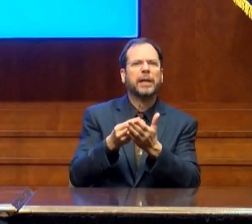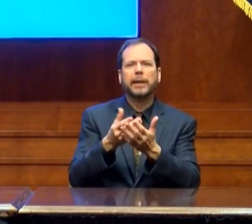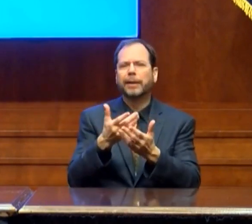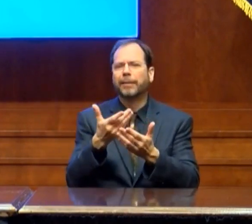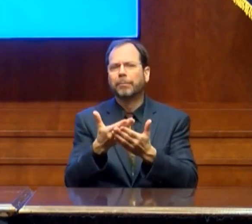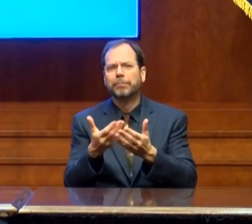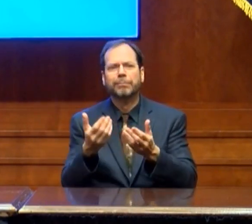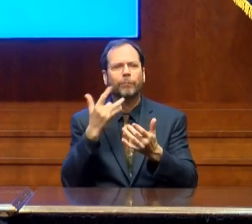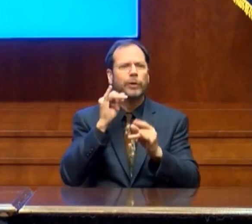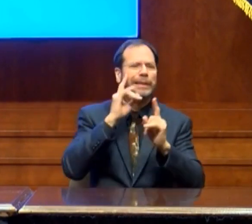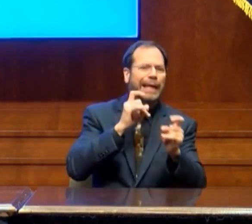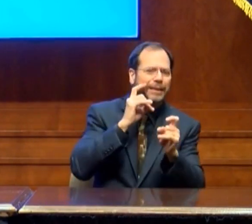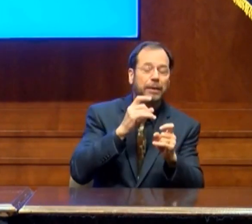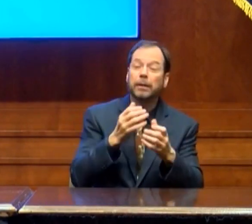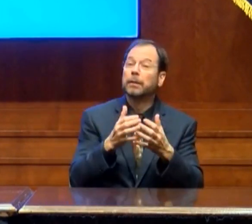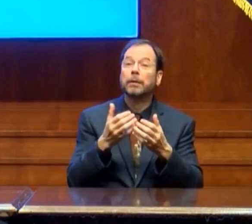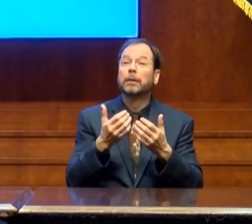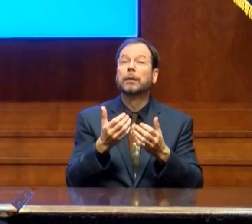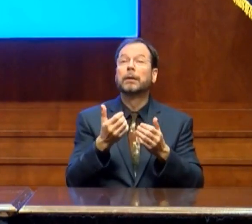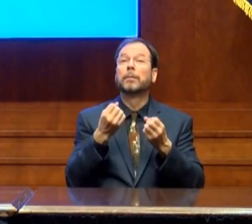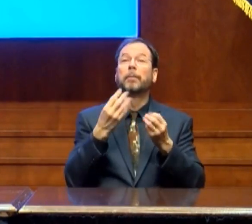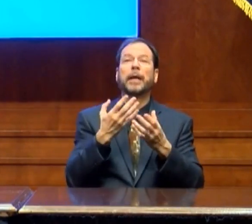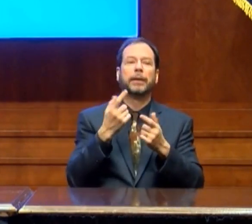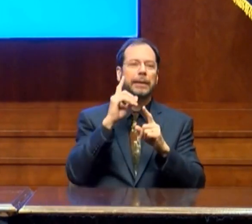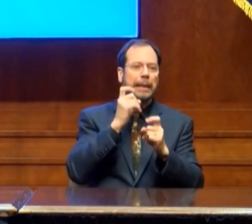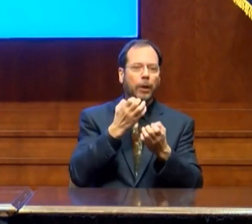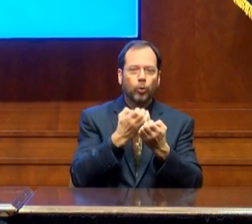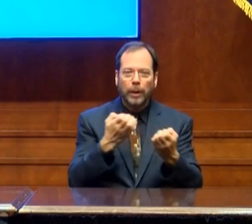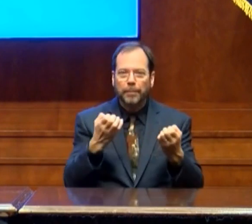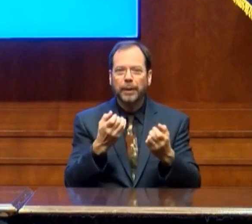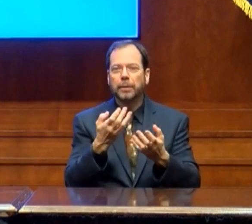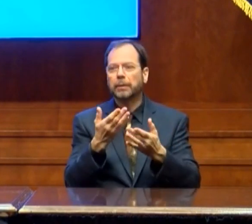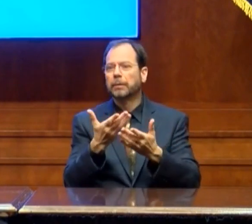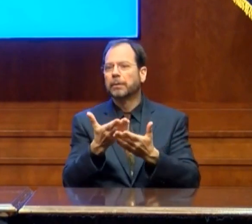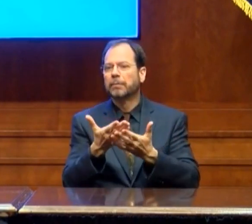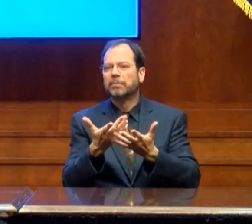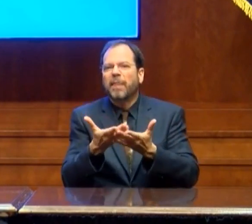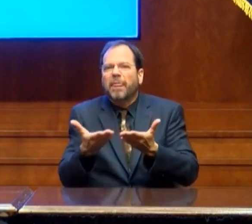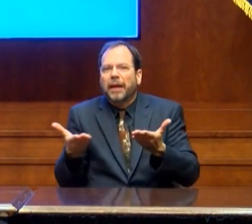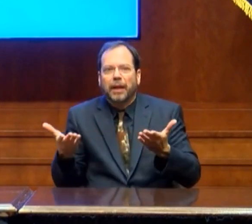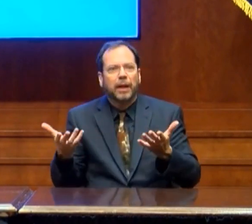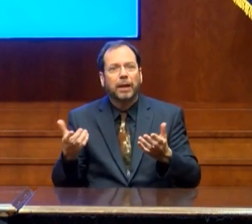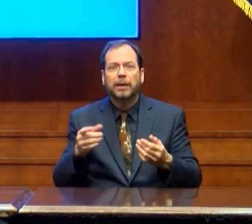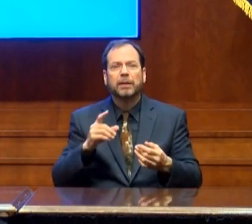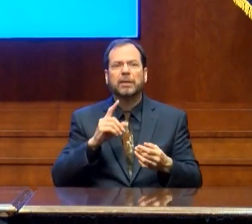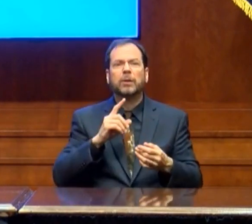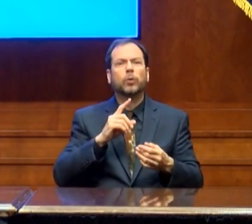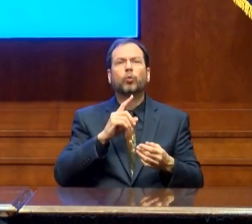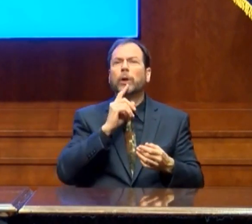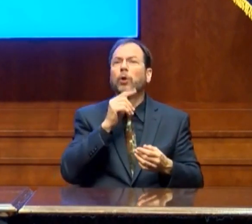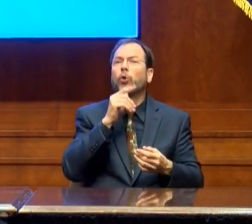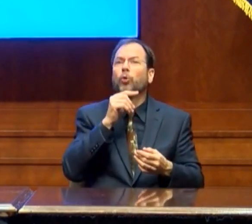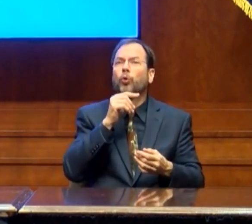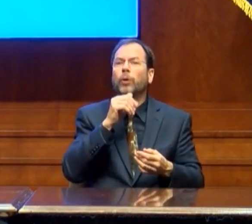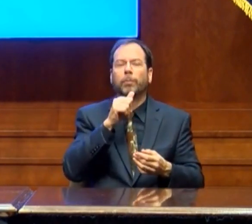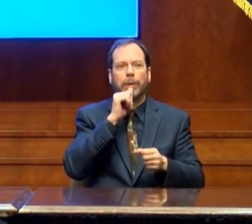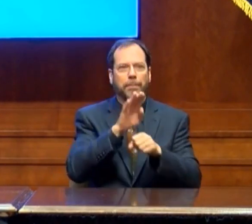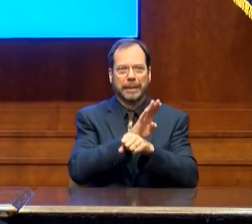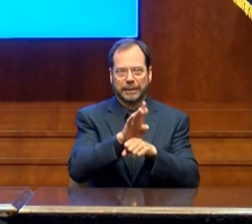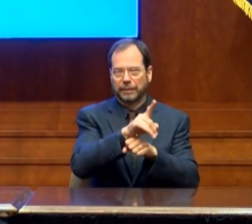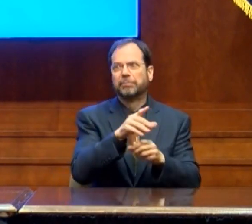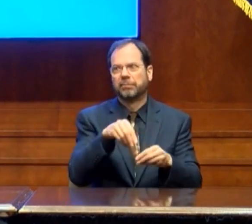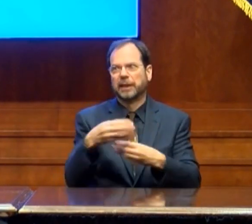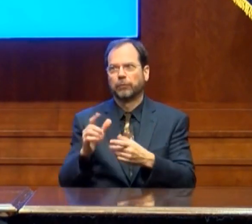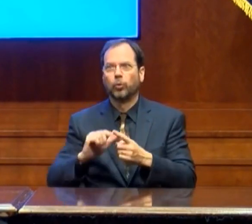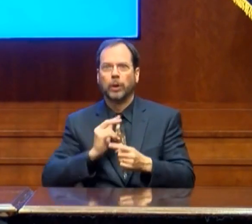for things like testing, a lot of the testing equipment, supplies, et cetera, really are being provided by the